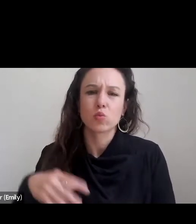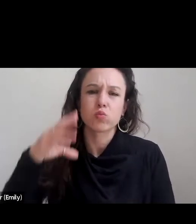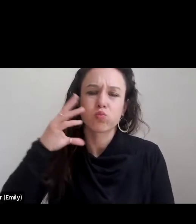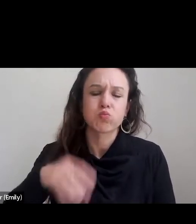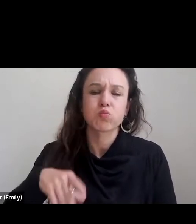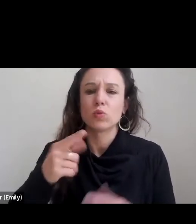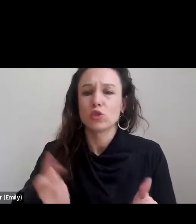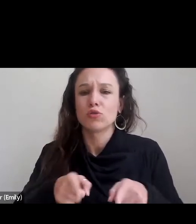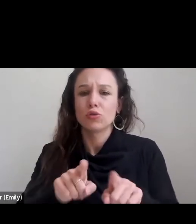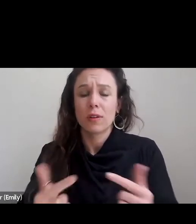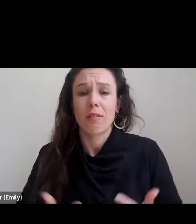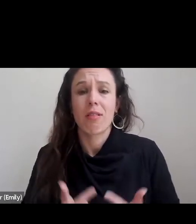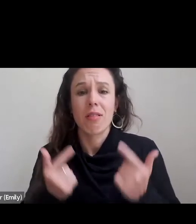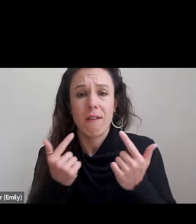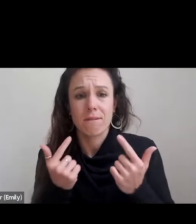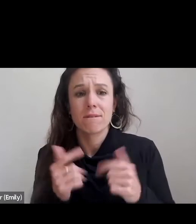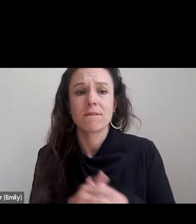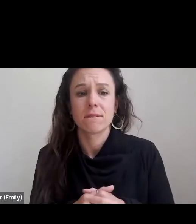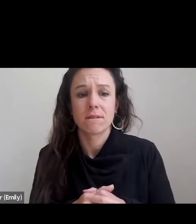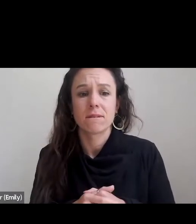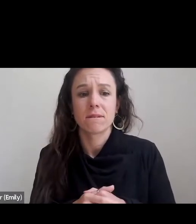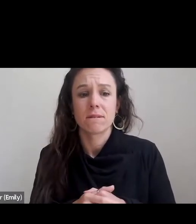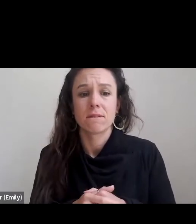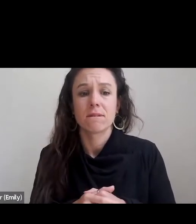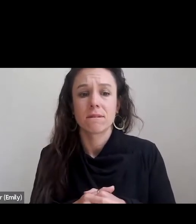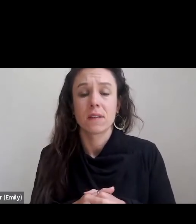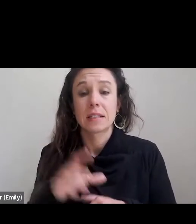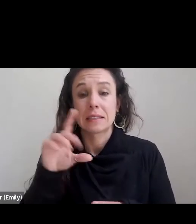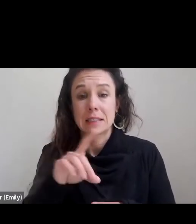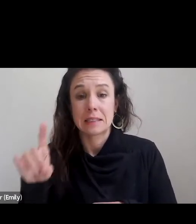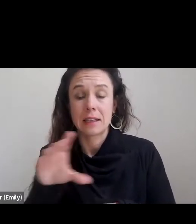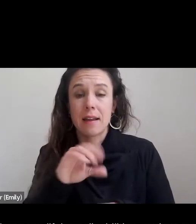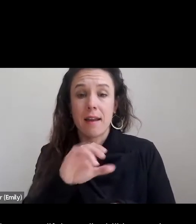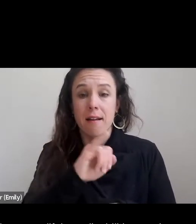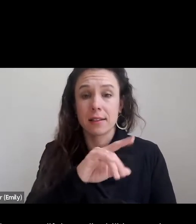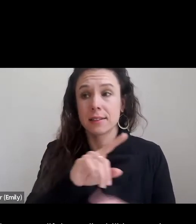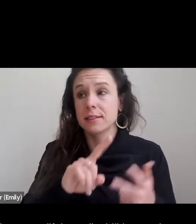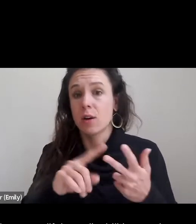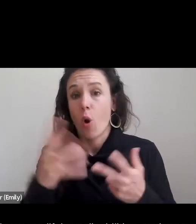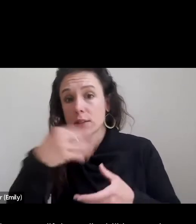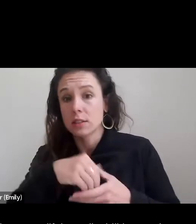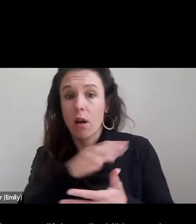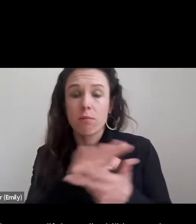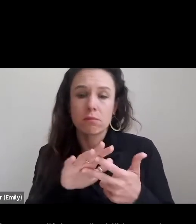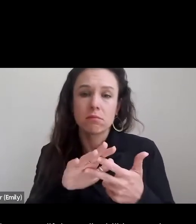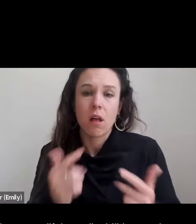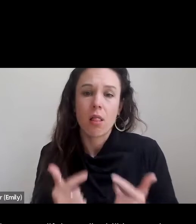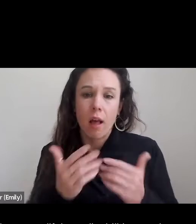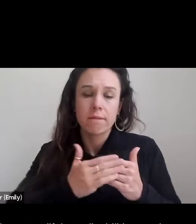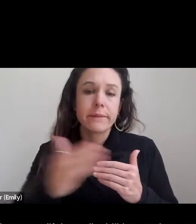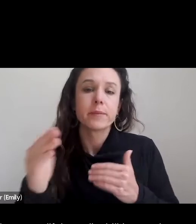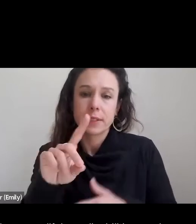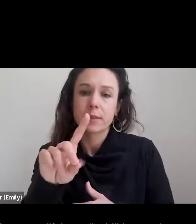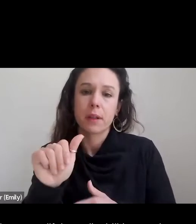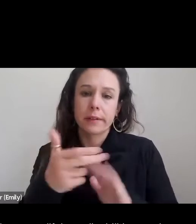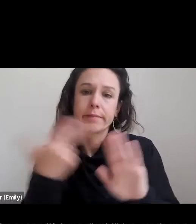the lifespan. DD, intellectual developmental disabilities, autism, these are lifelong disabilities. And we